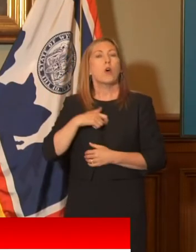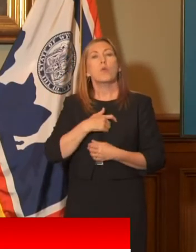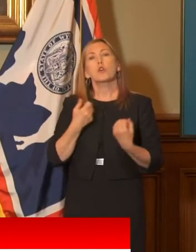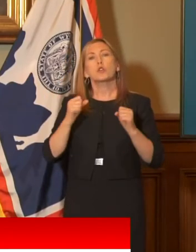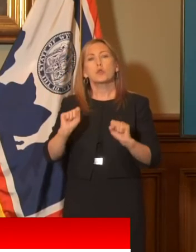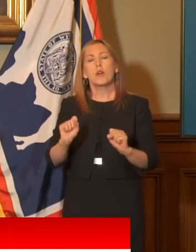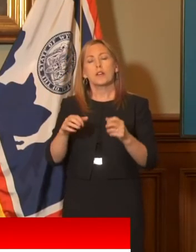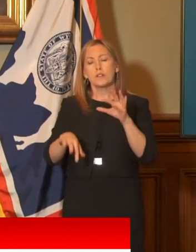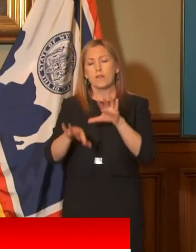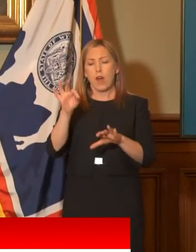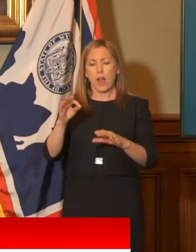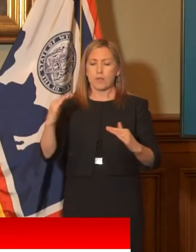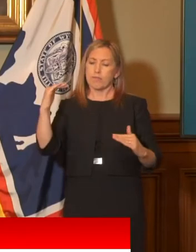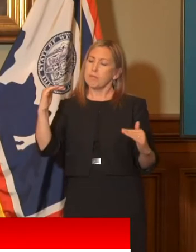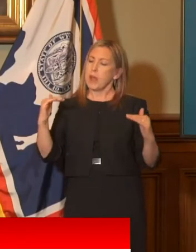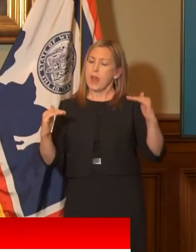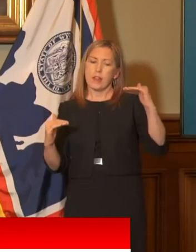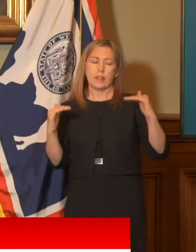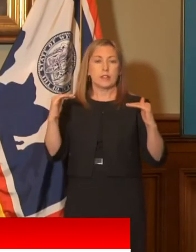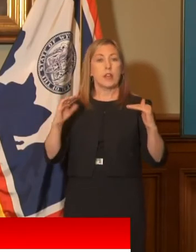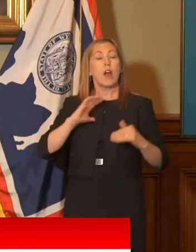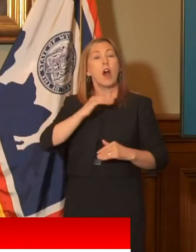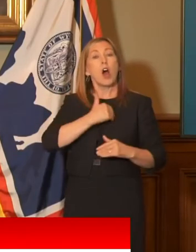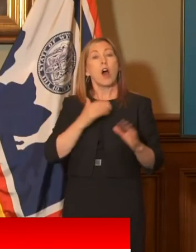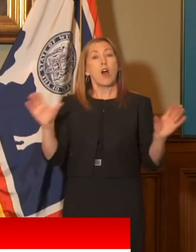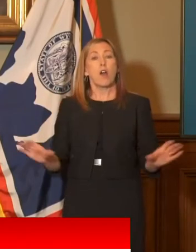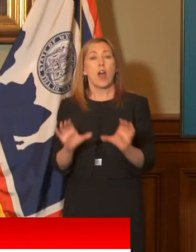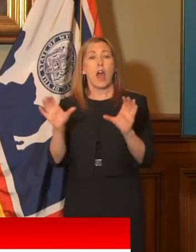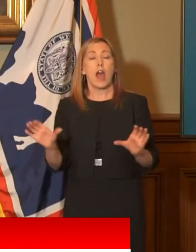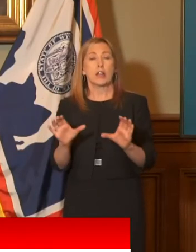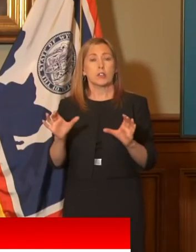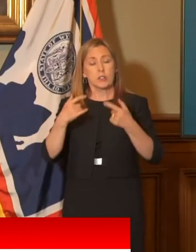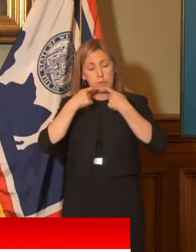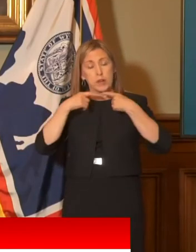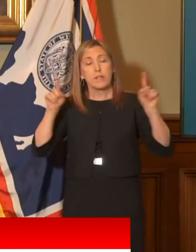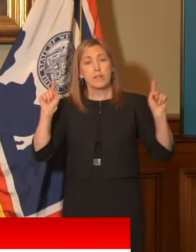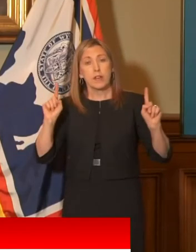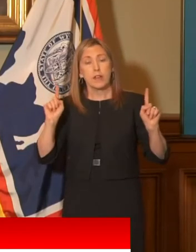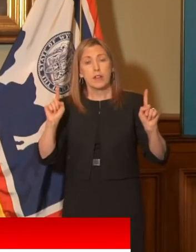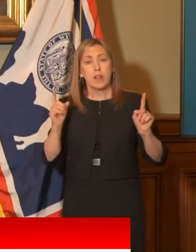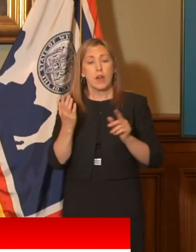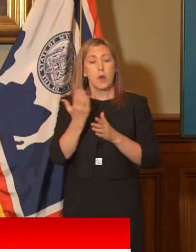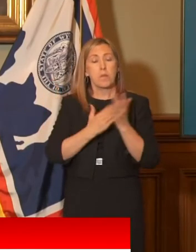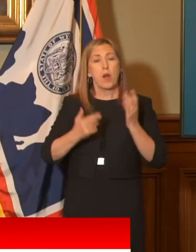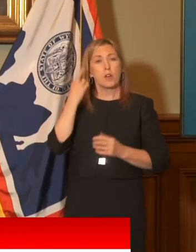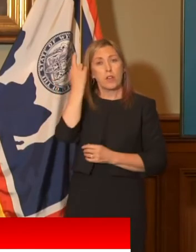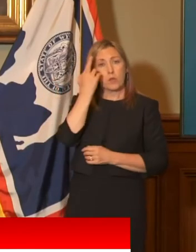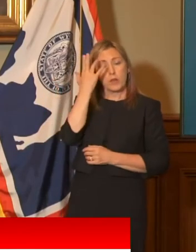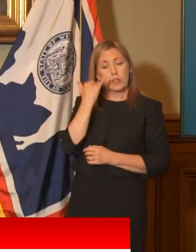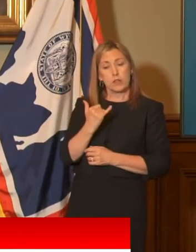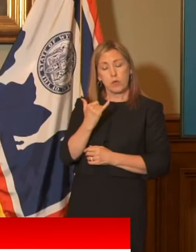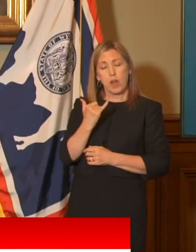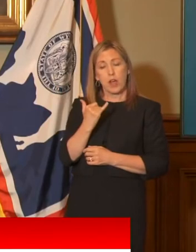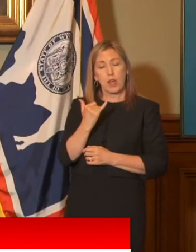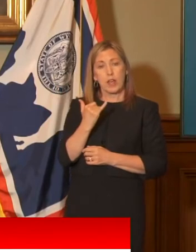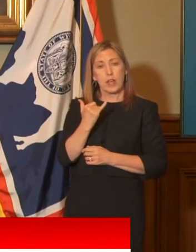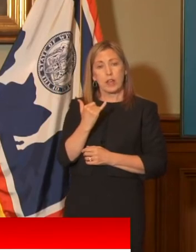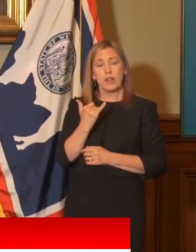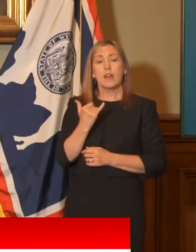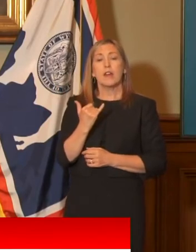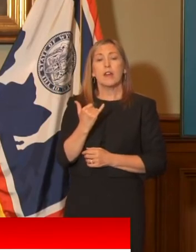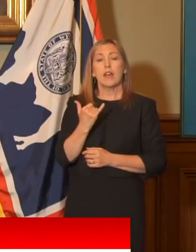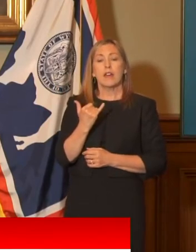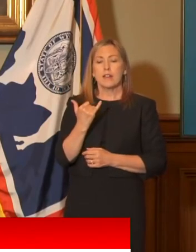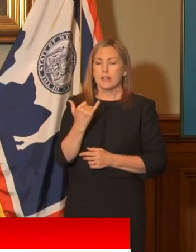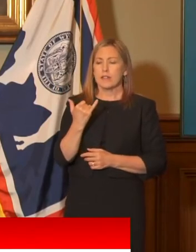find the right balance. I think our actions have largely been effective, and that's part of the reason why people, or why it can be